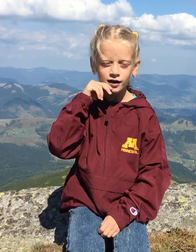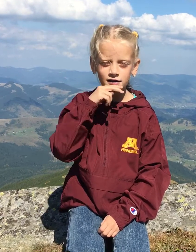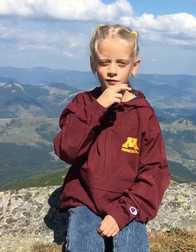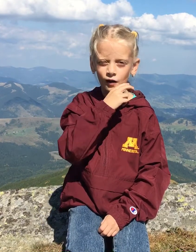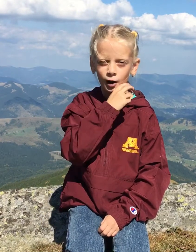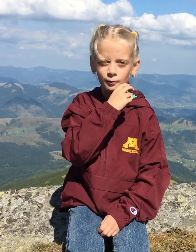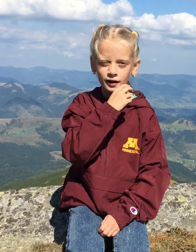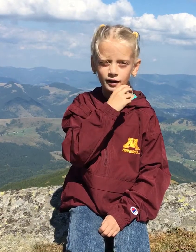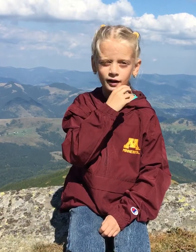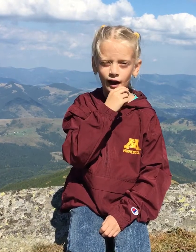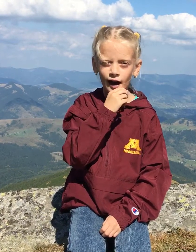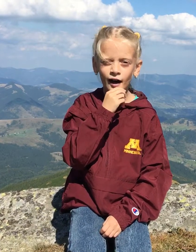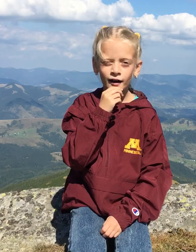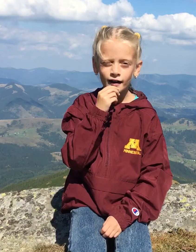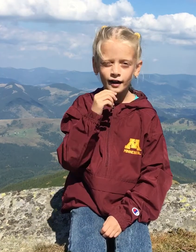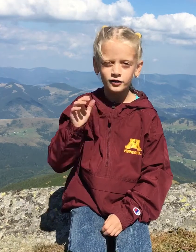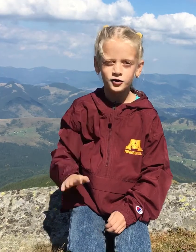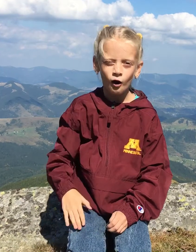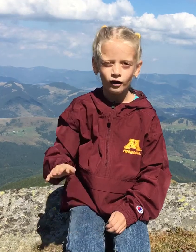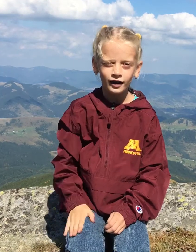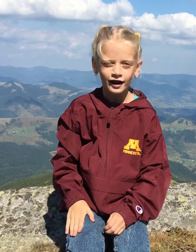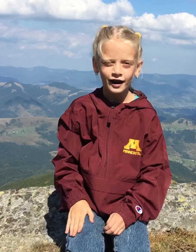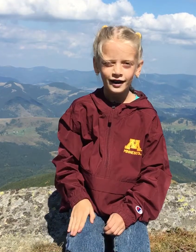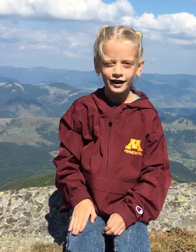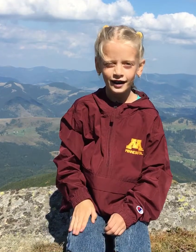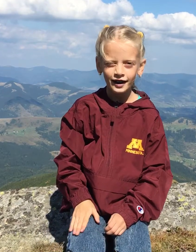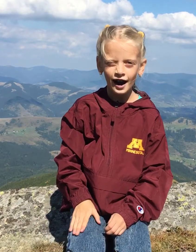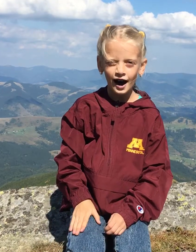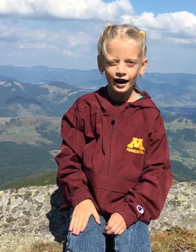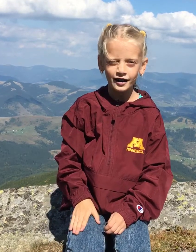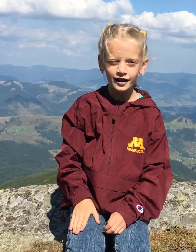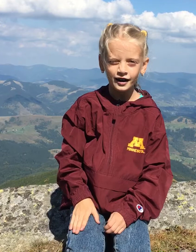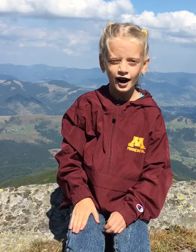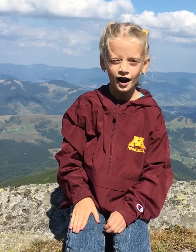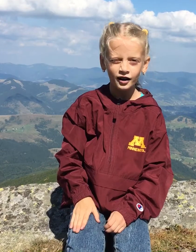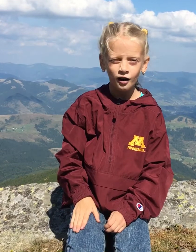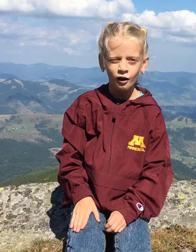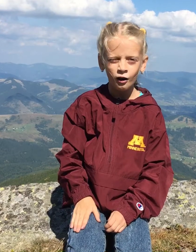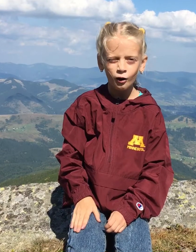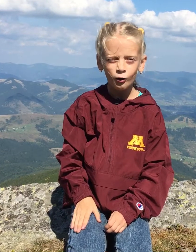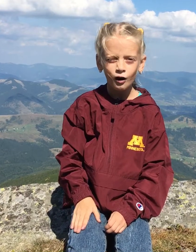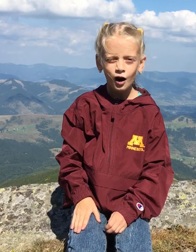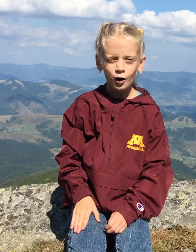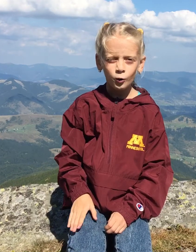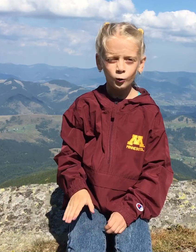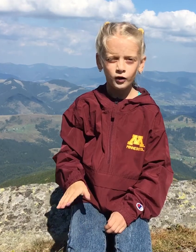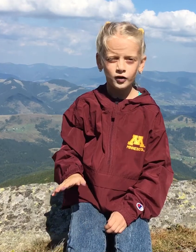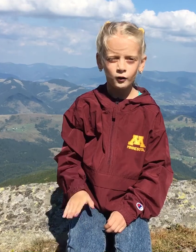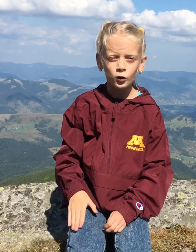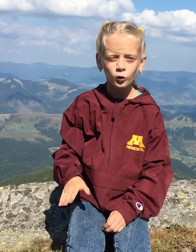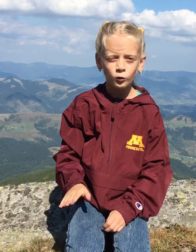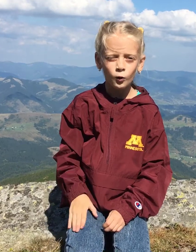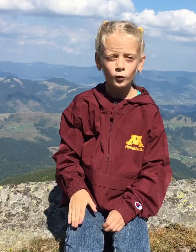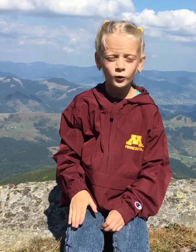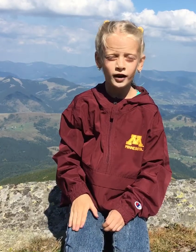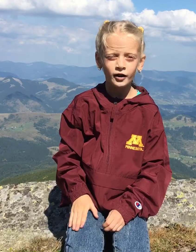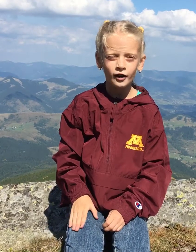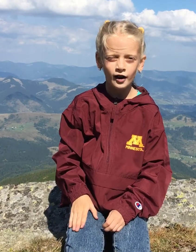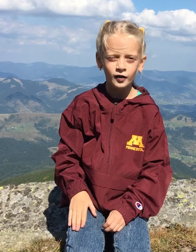his farm he had a duck, E-I-E-I-O. With the meow meow here and